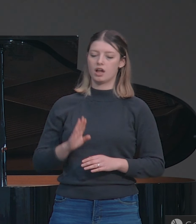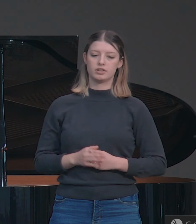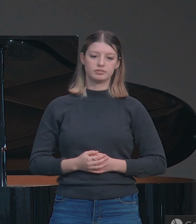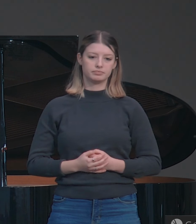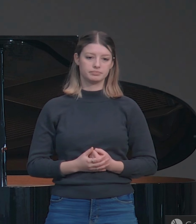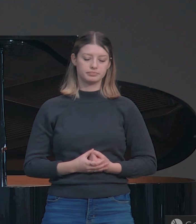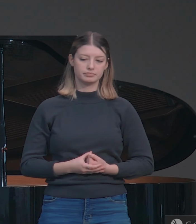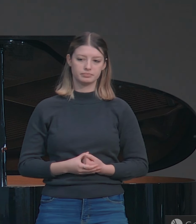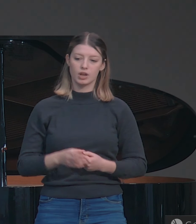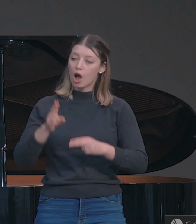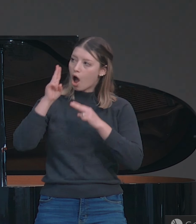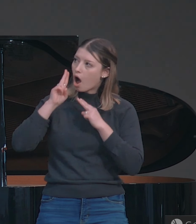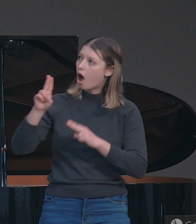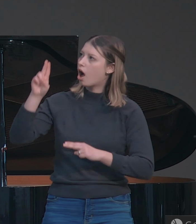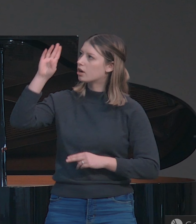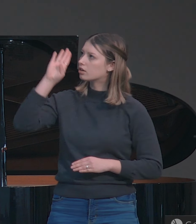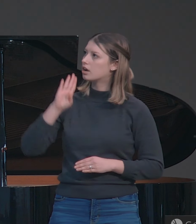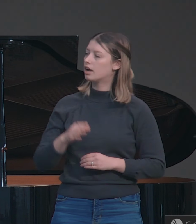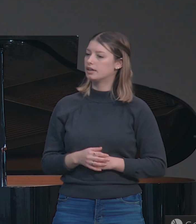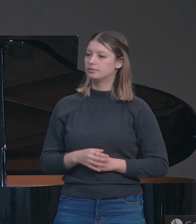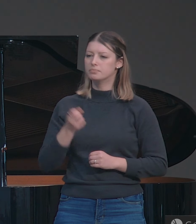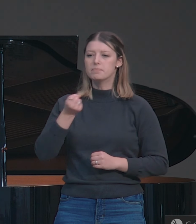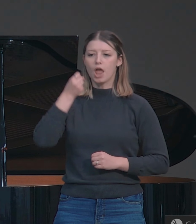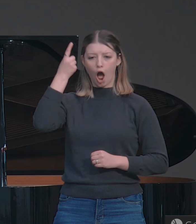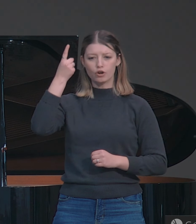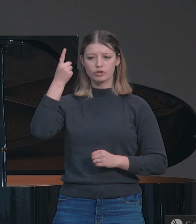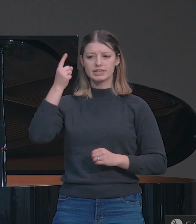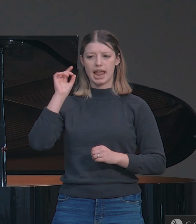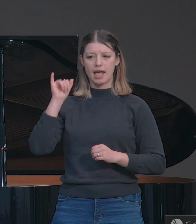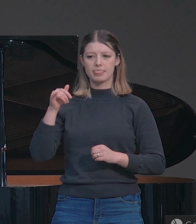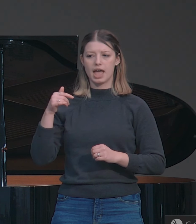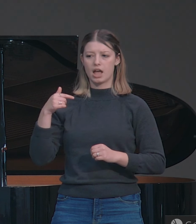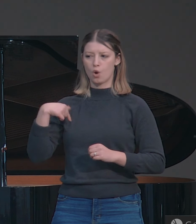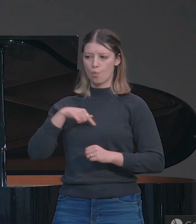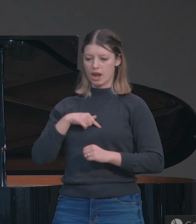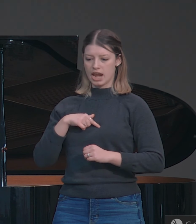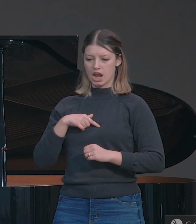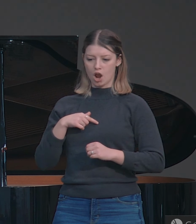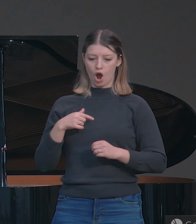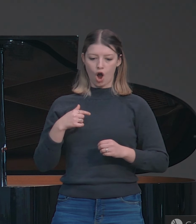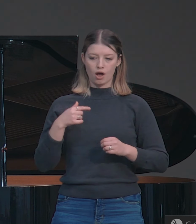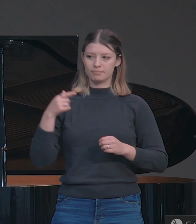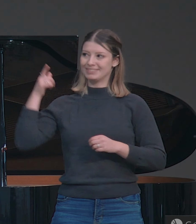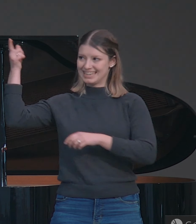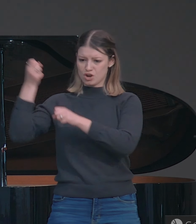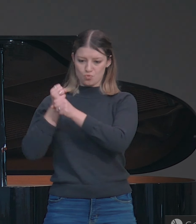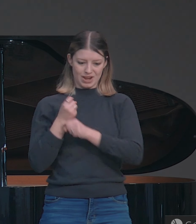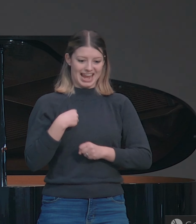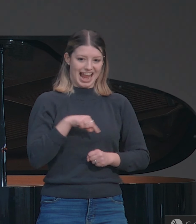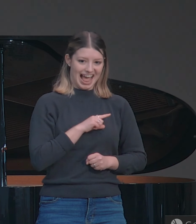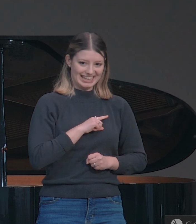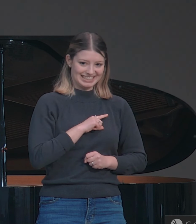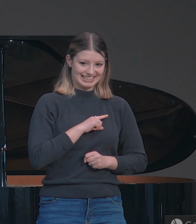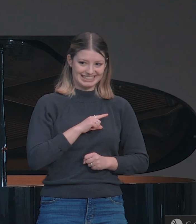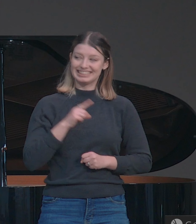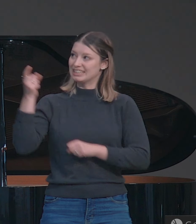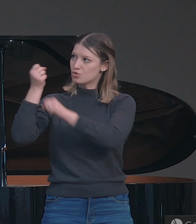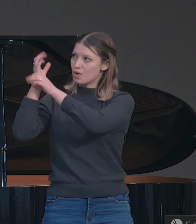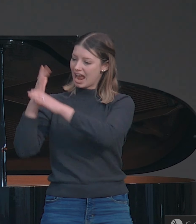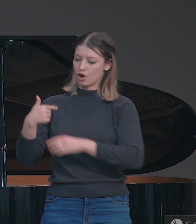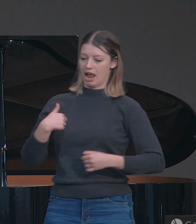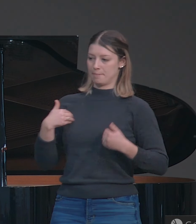God as God, to understand your place as the creature in relationship to the